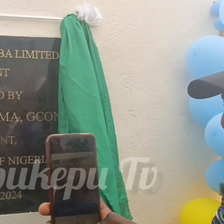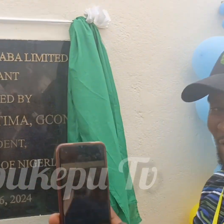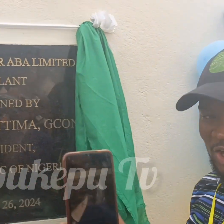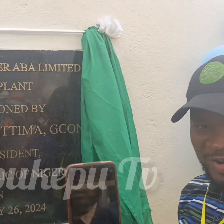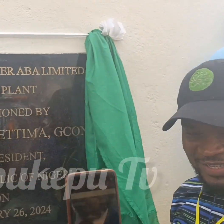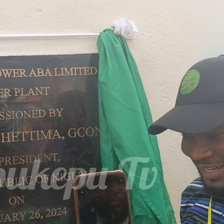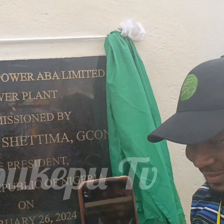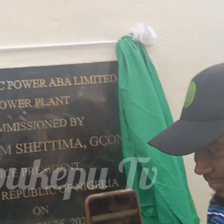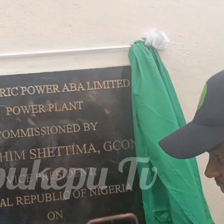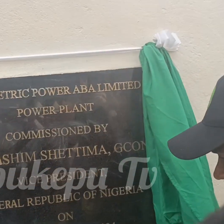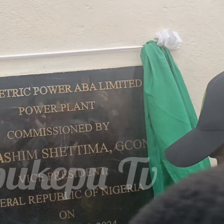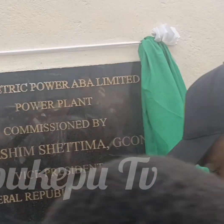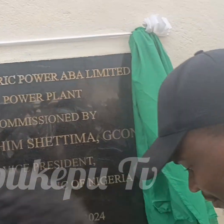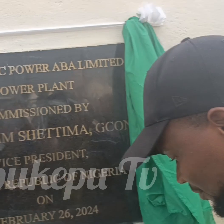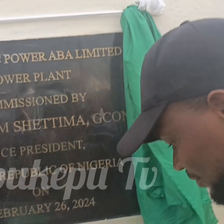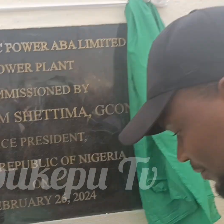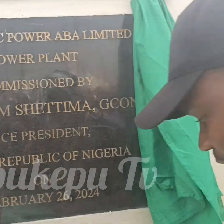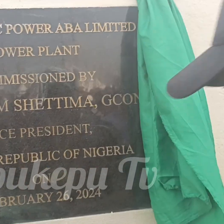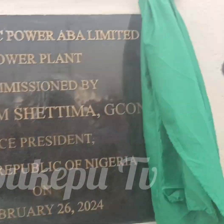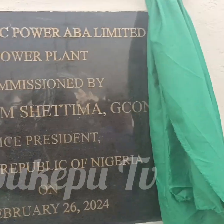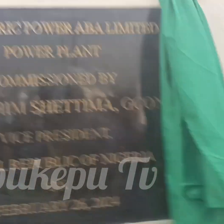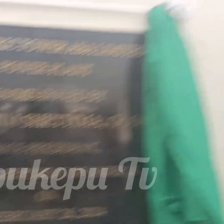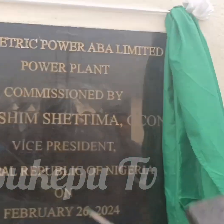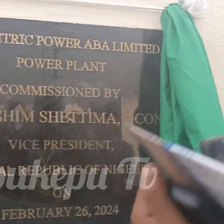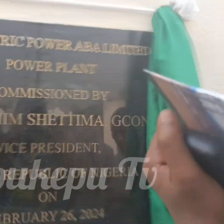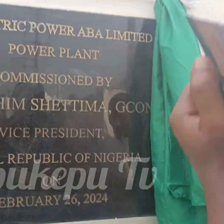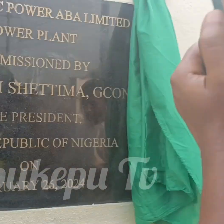Don't blow and don't go inside.